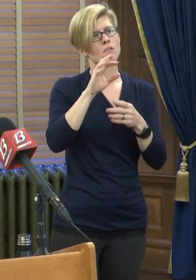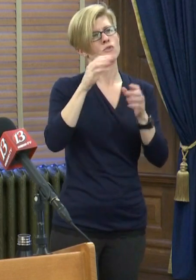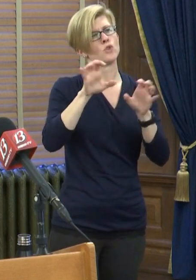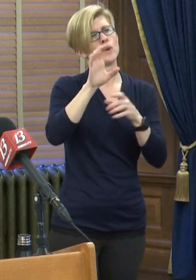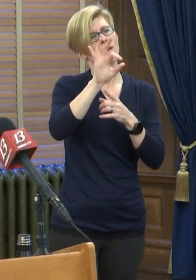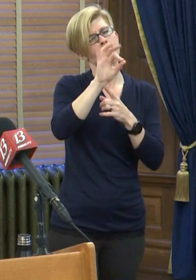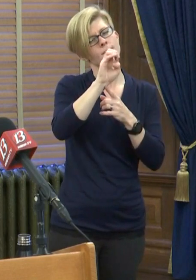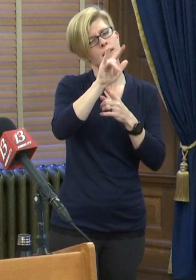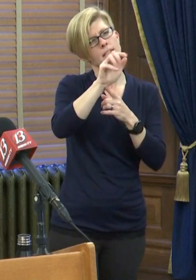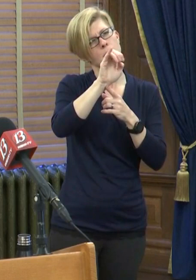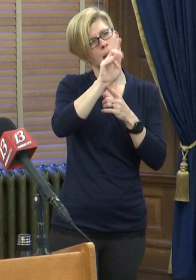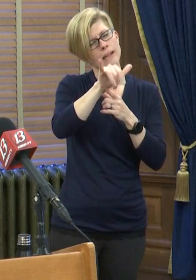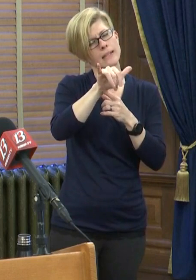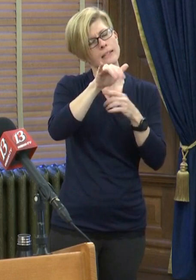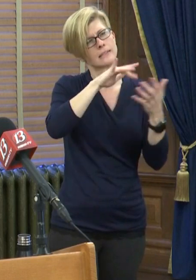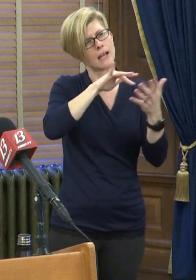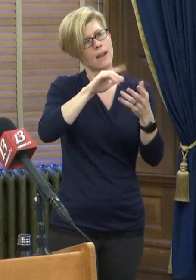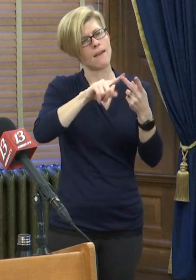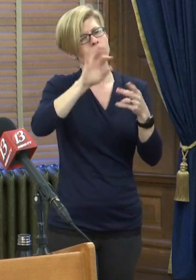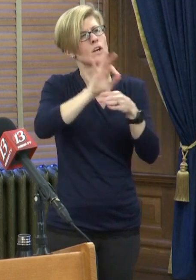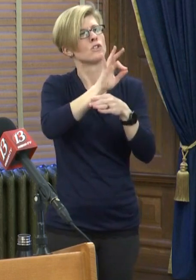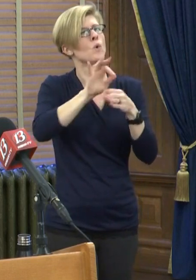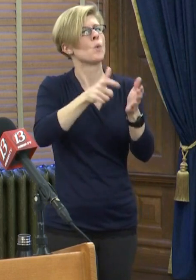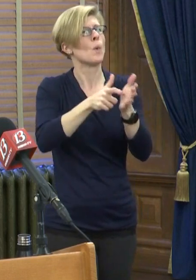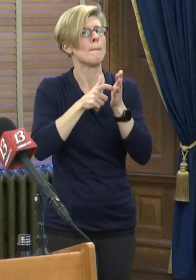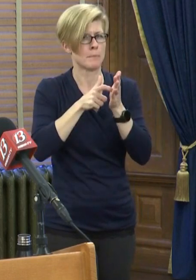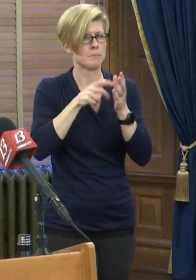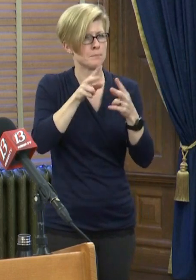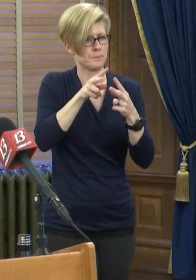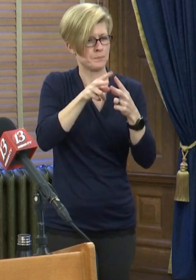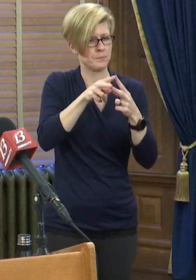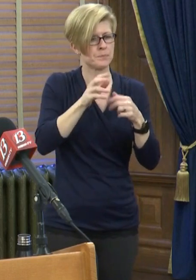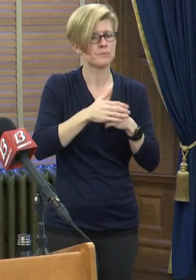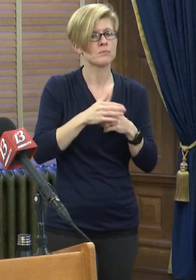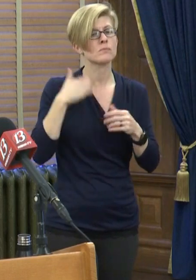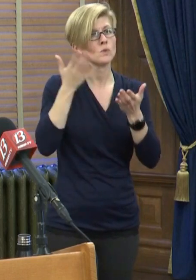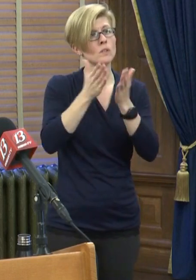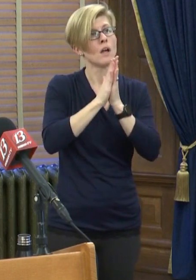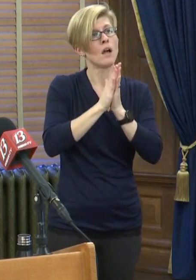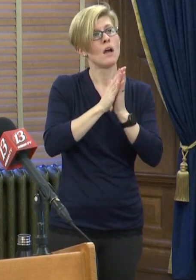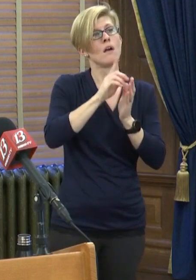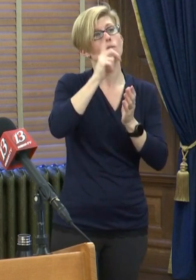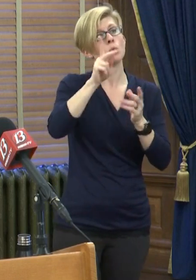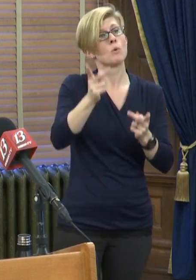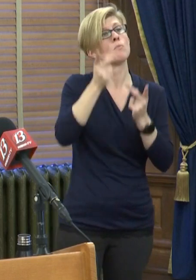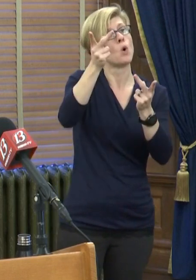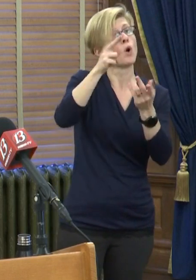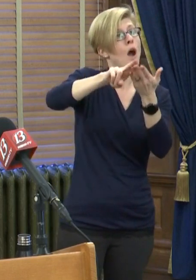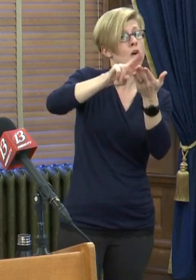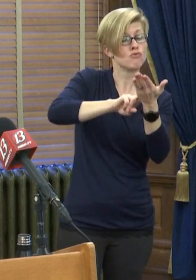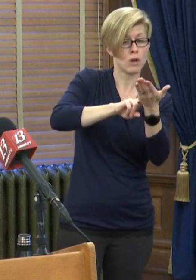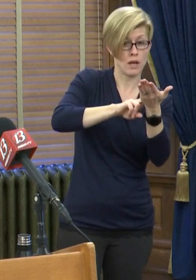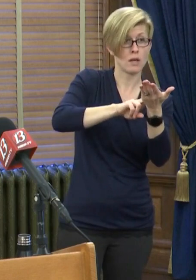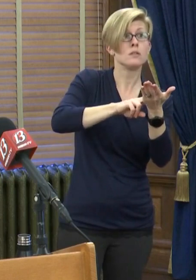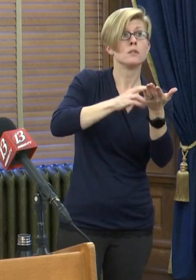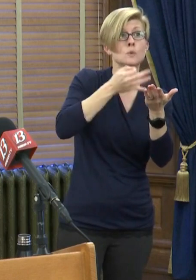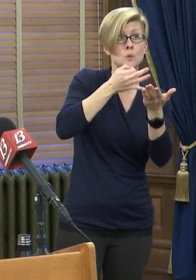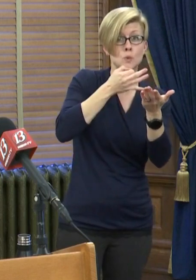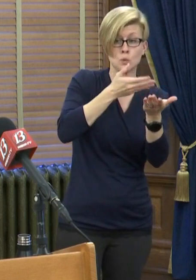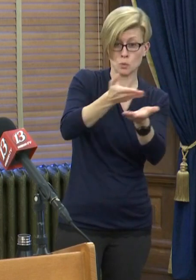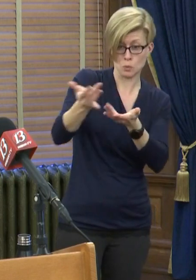and functionality requirements. We hope to issue a request for proposals soon, followed by a project kickoff after we sign a